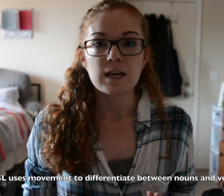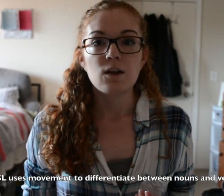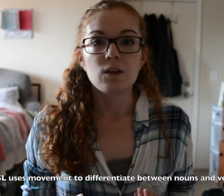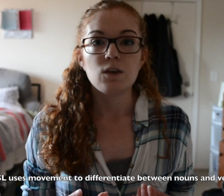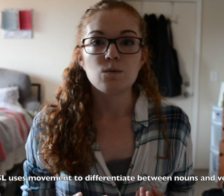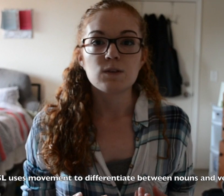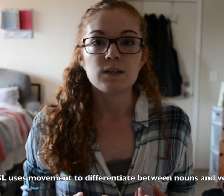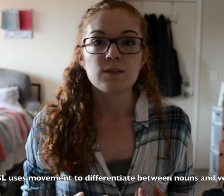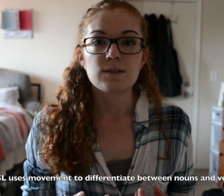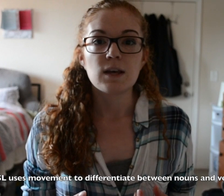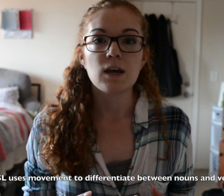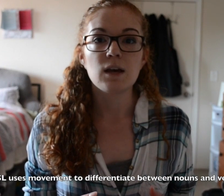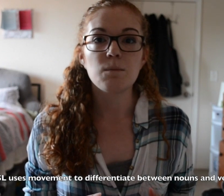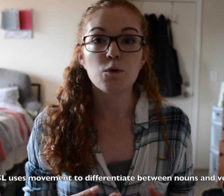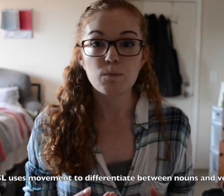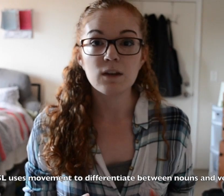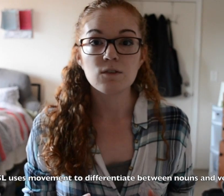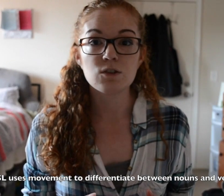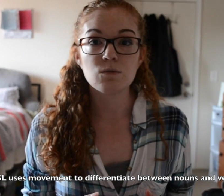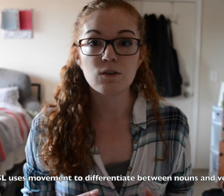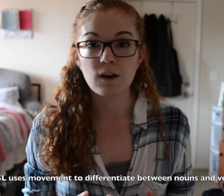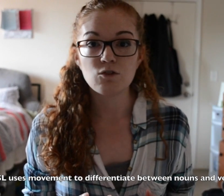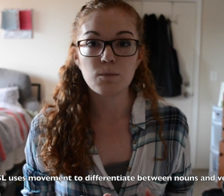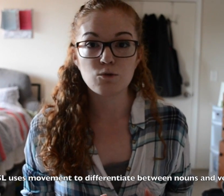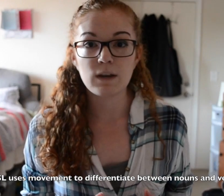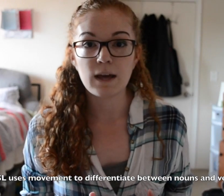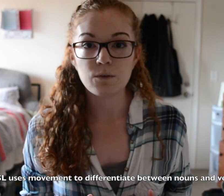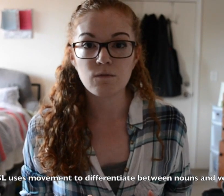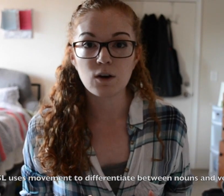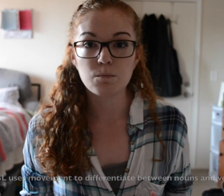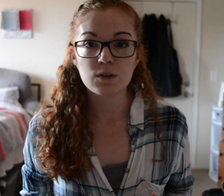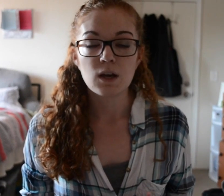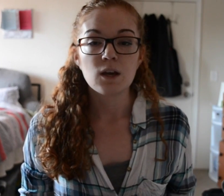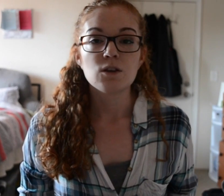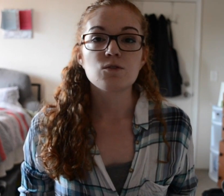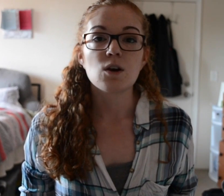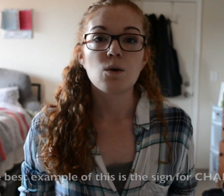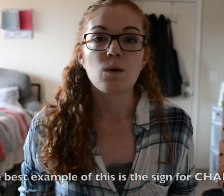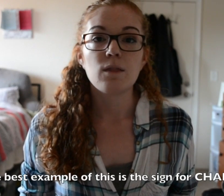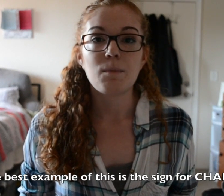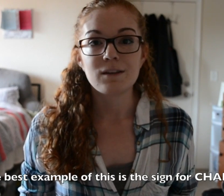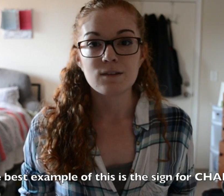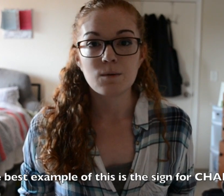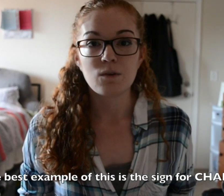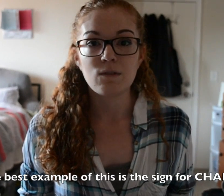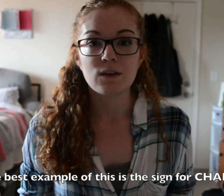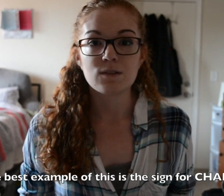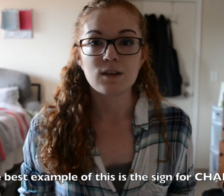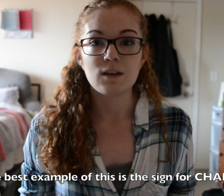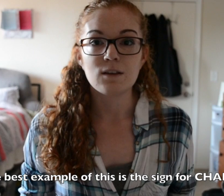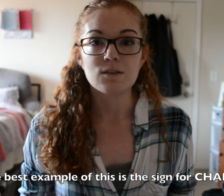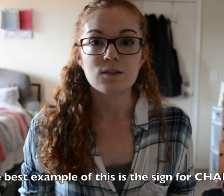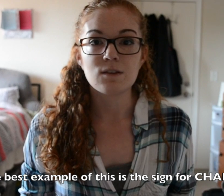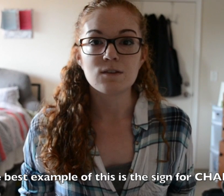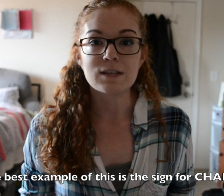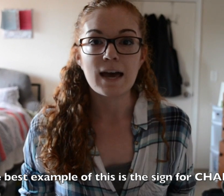ASL uses movement to differentiate between nouns and verbs. So the best example of this is the